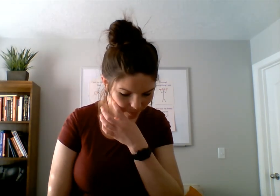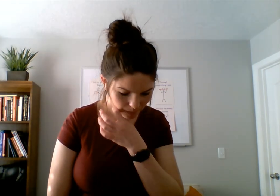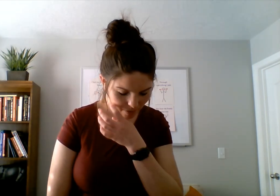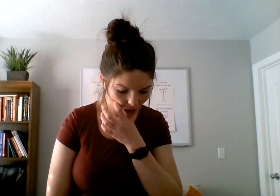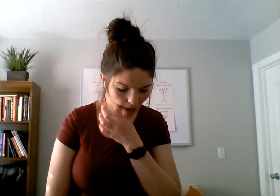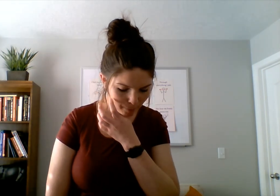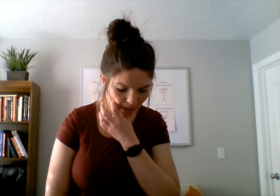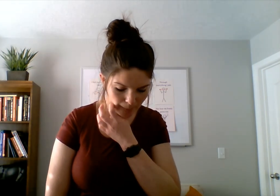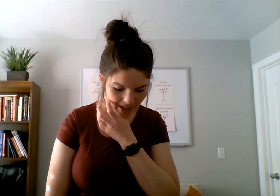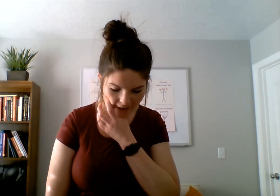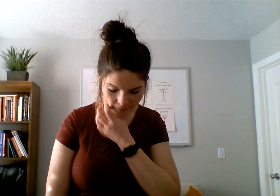I'll help you come in.